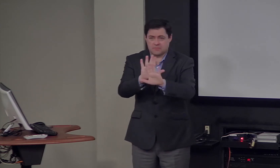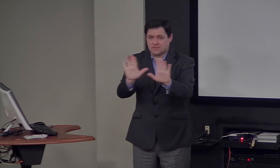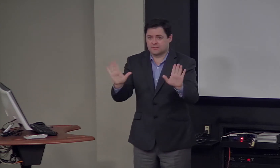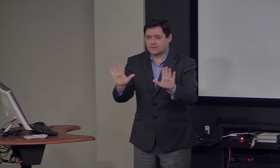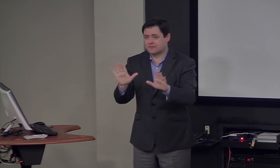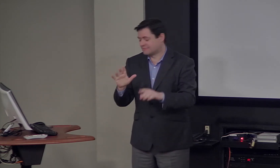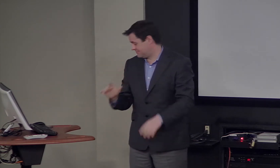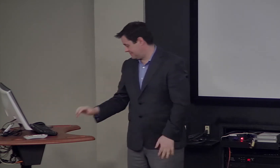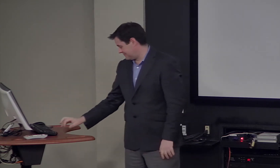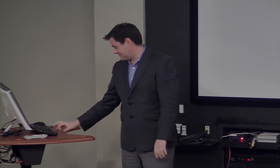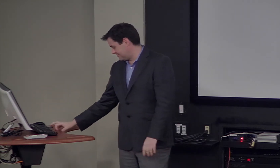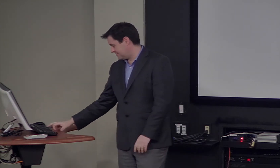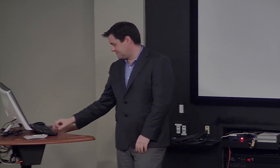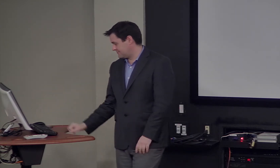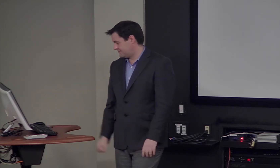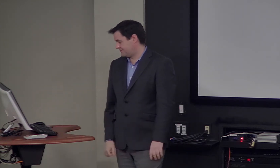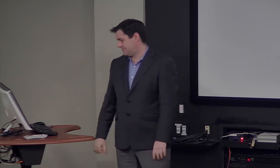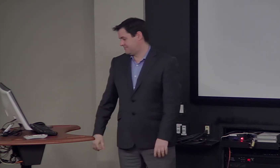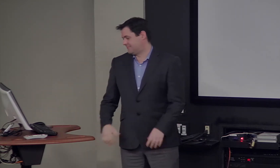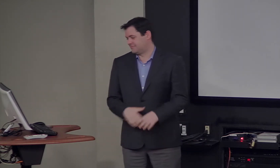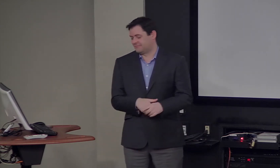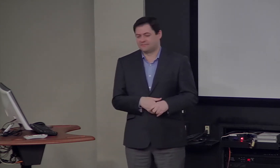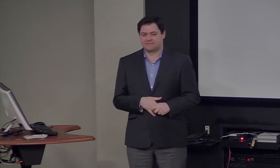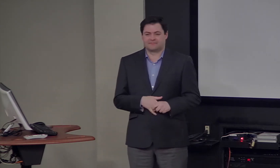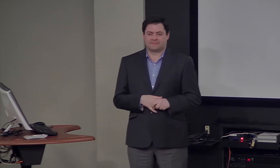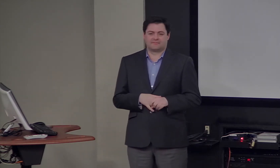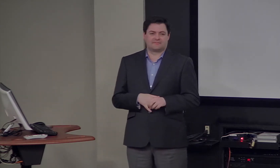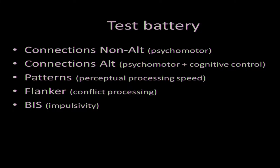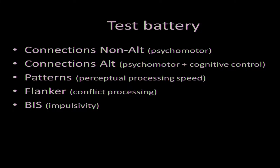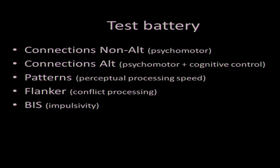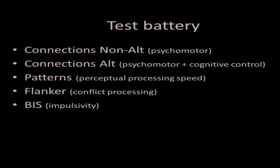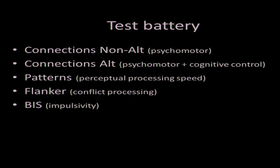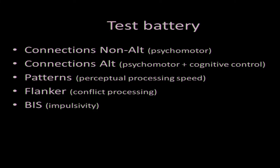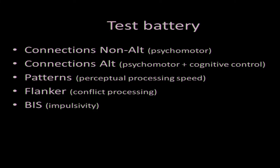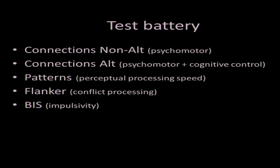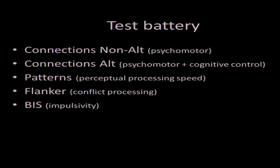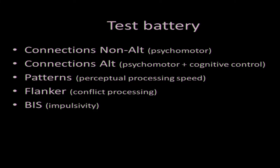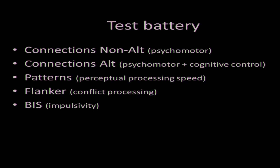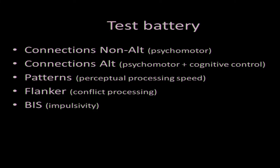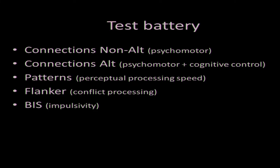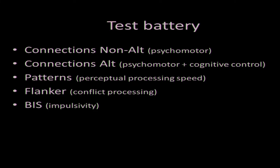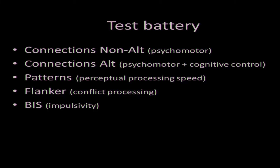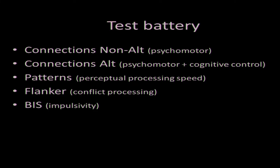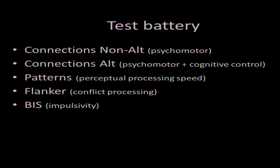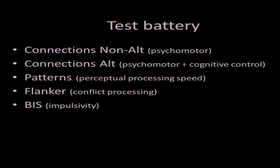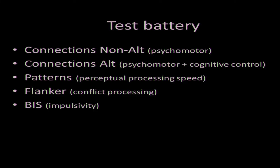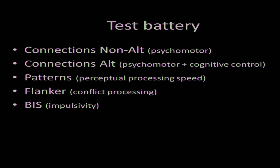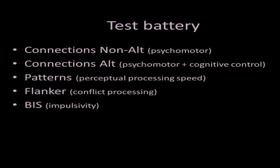There were a number of tests, and I promise this is the last slide where I will go through the battery of tests that we gave.